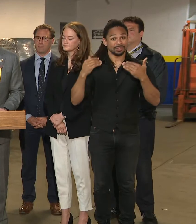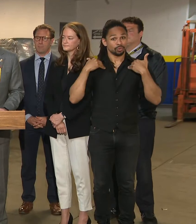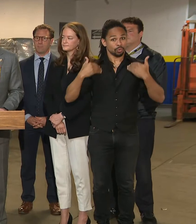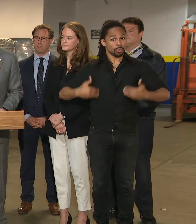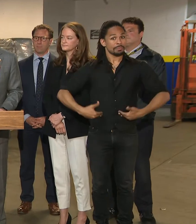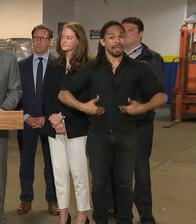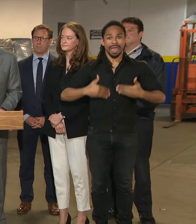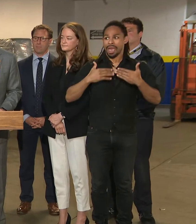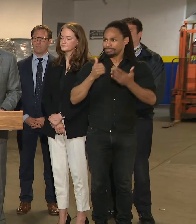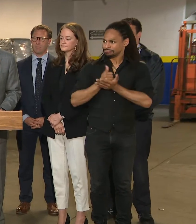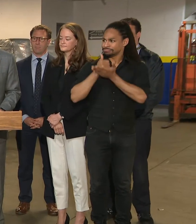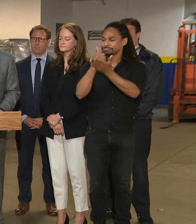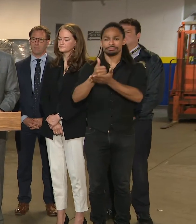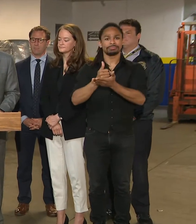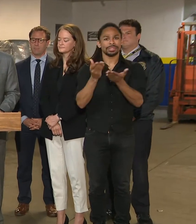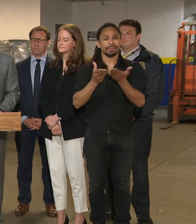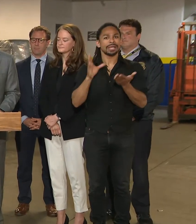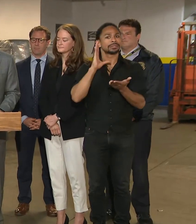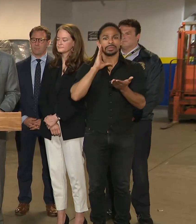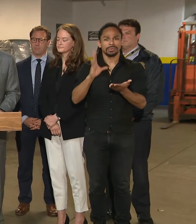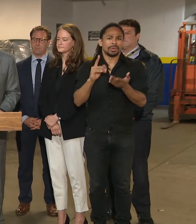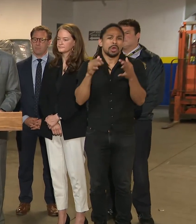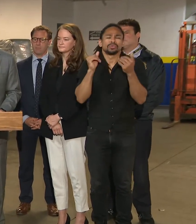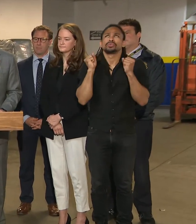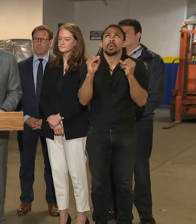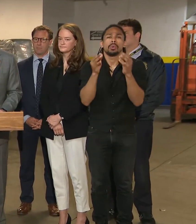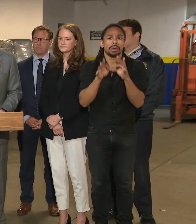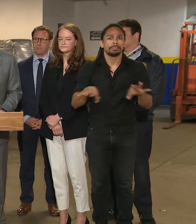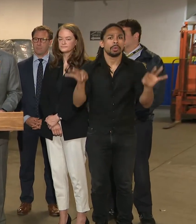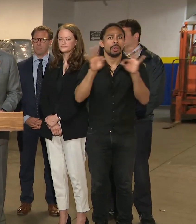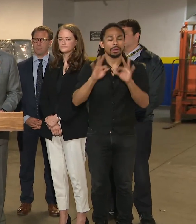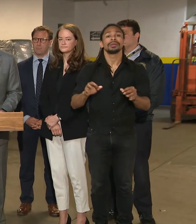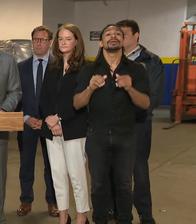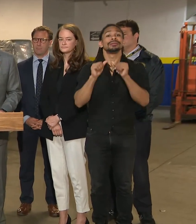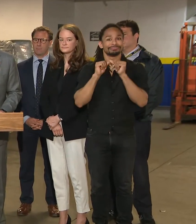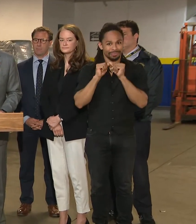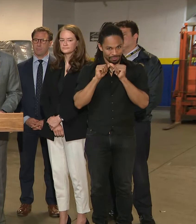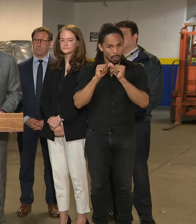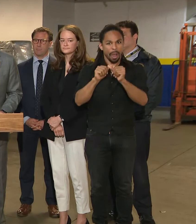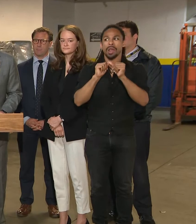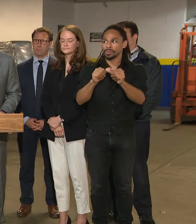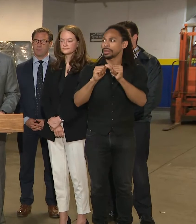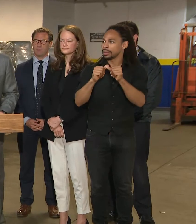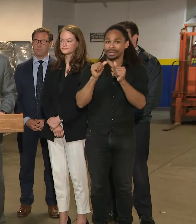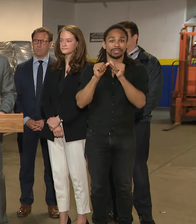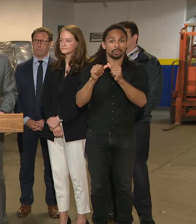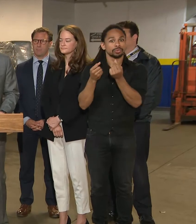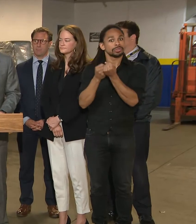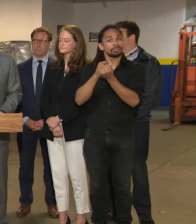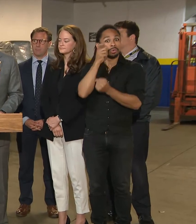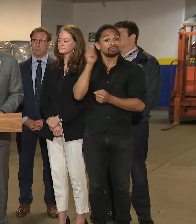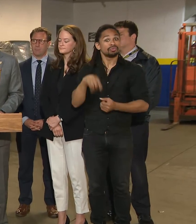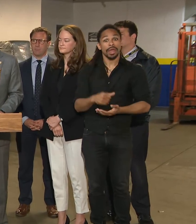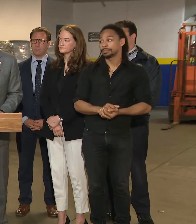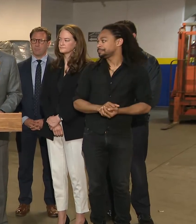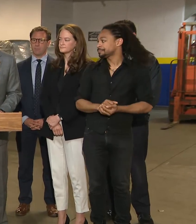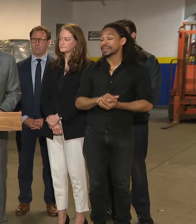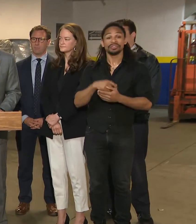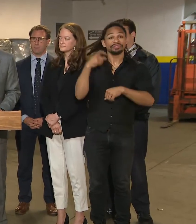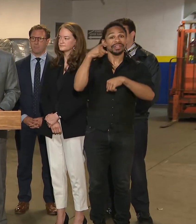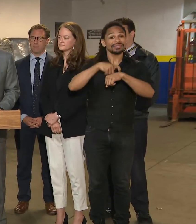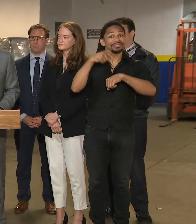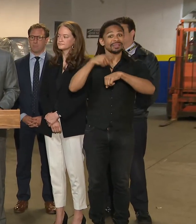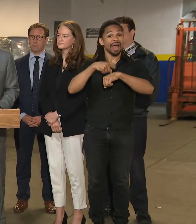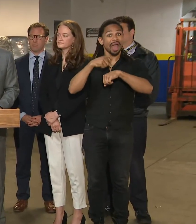indispensable, especially as we hear the continued horrifying news from Ukraine. The time has passed for these unprovoked